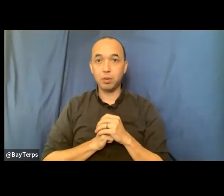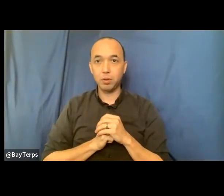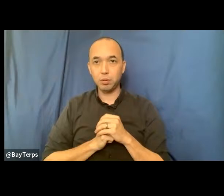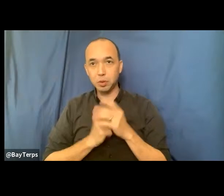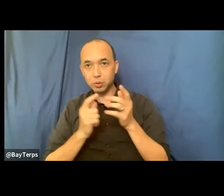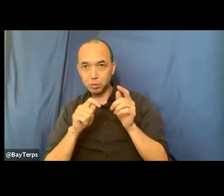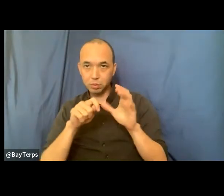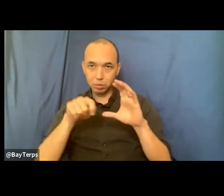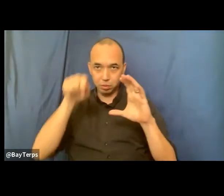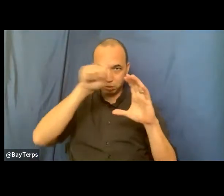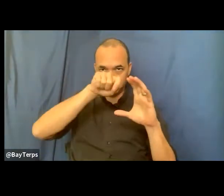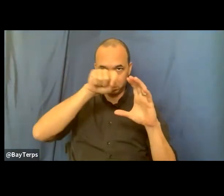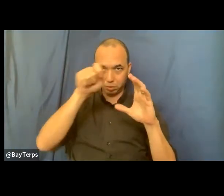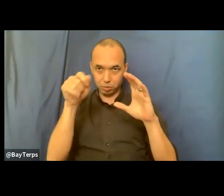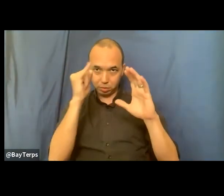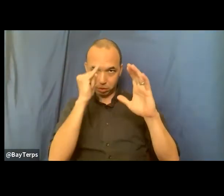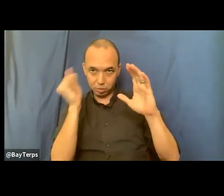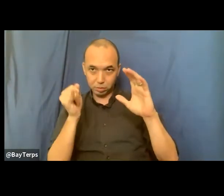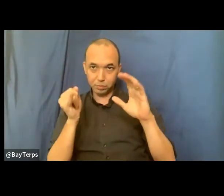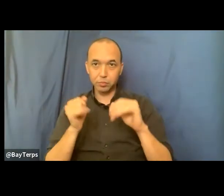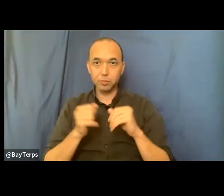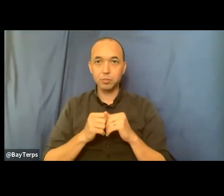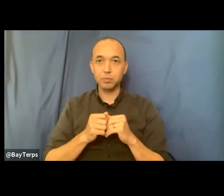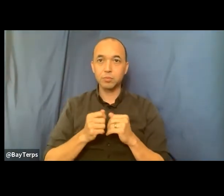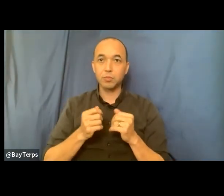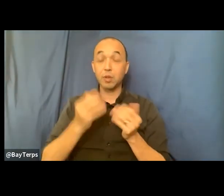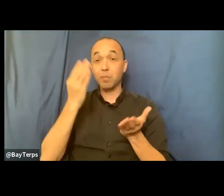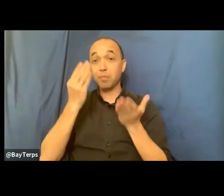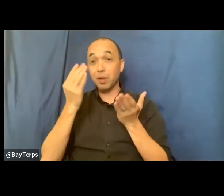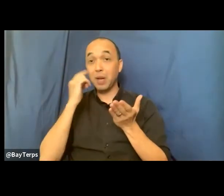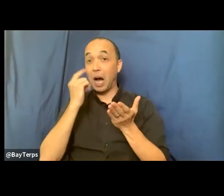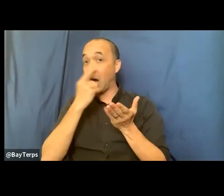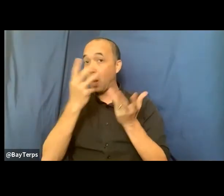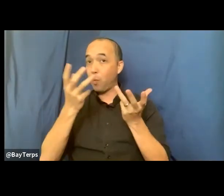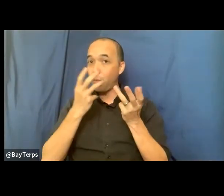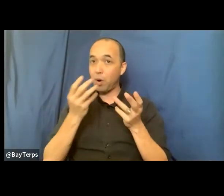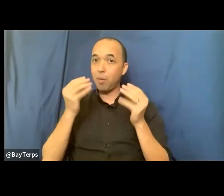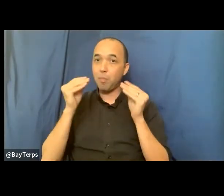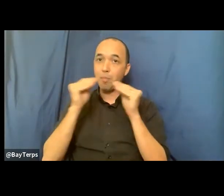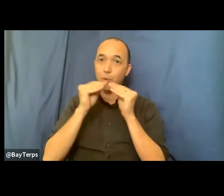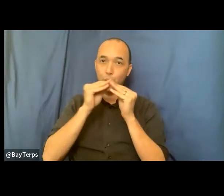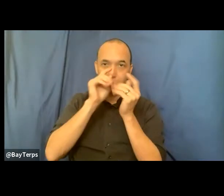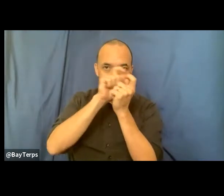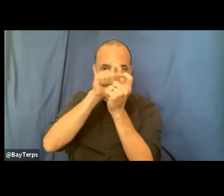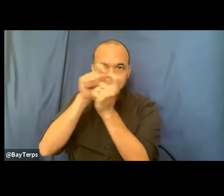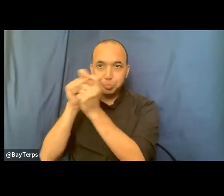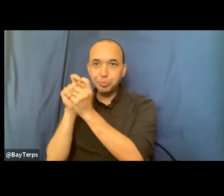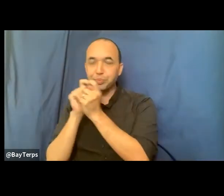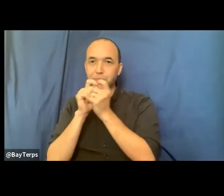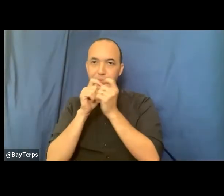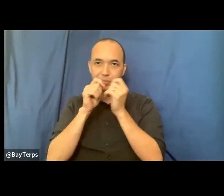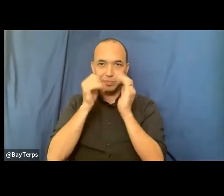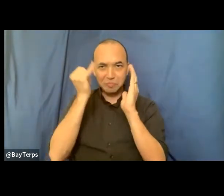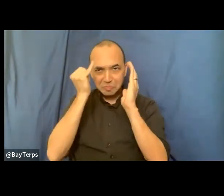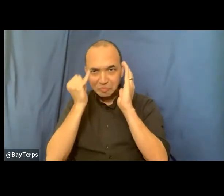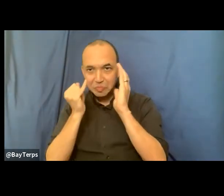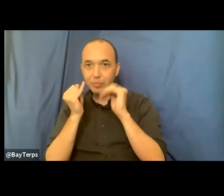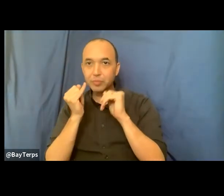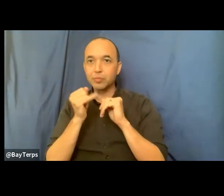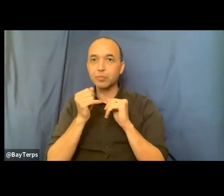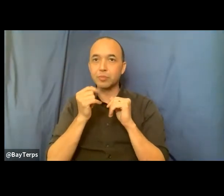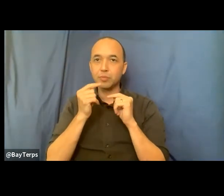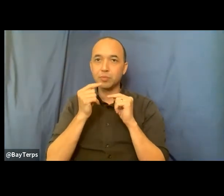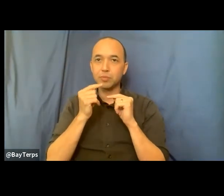that out, and maybe I want to do like some detail in the eye too. Something like this. and a triangle nose,